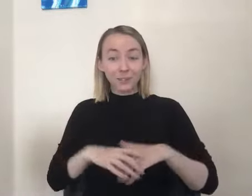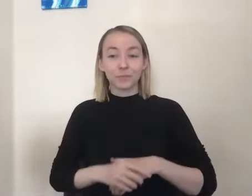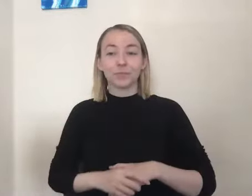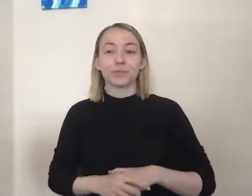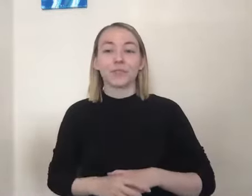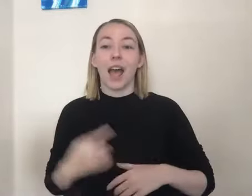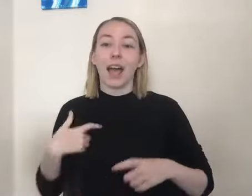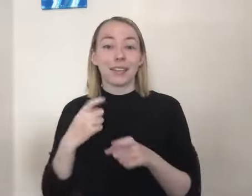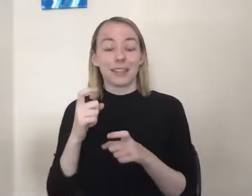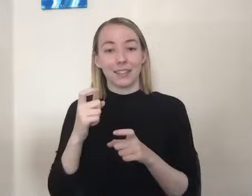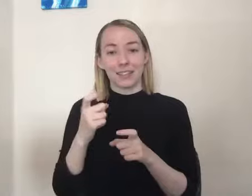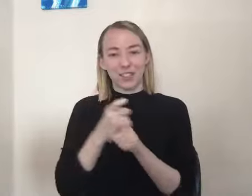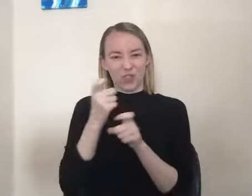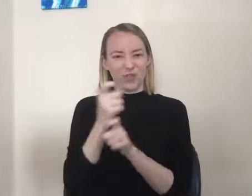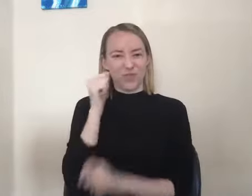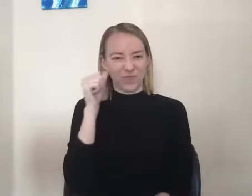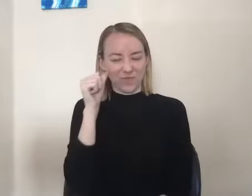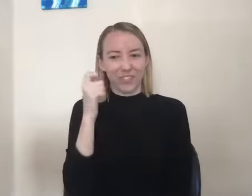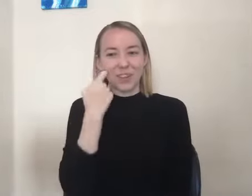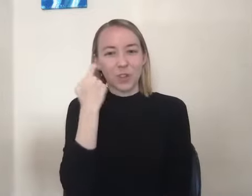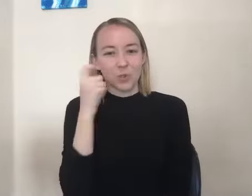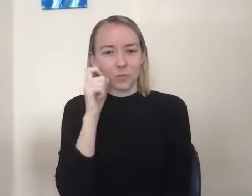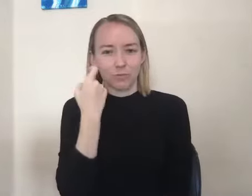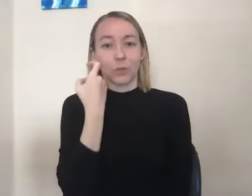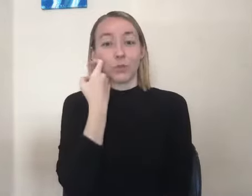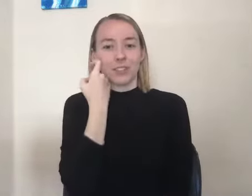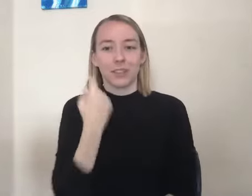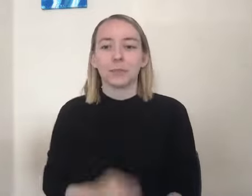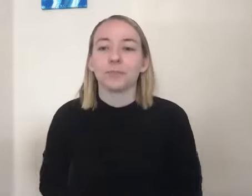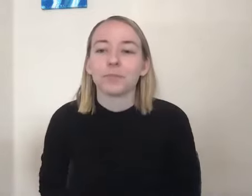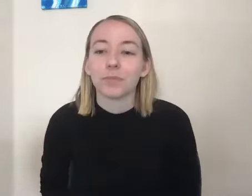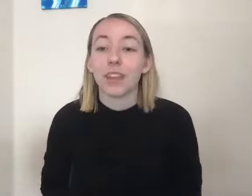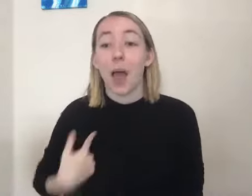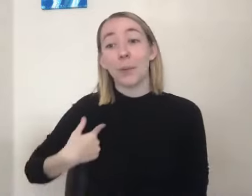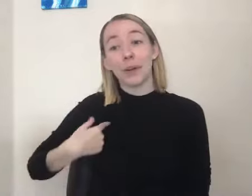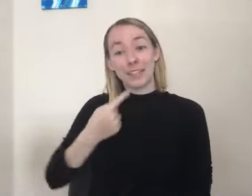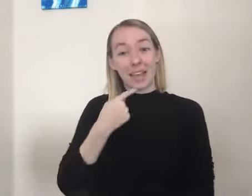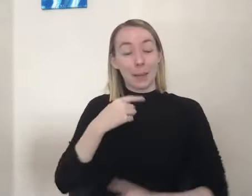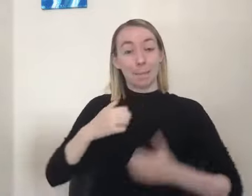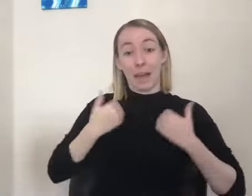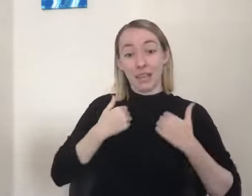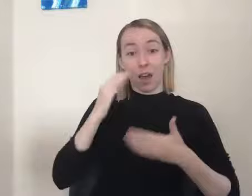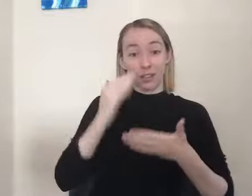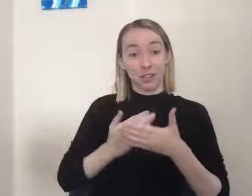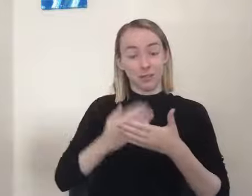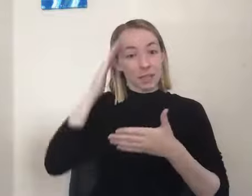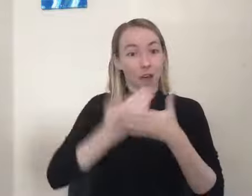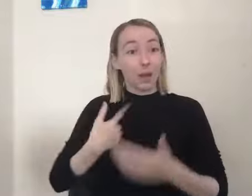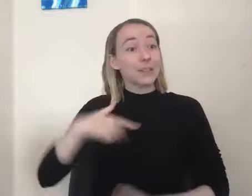so shocked that he would write anything nice about me. I couldn't believe it. And we had a standing joke just up